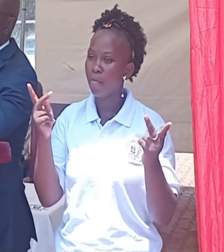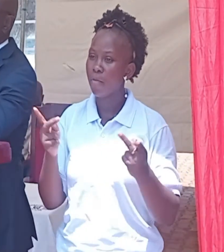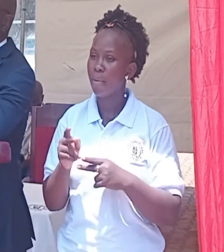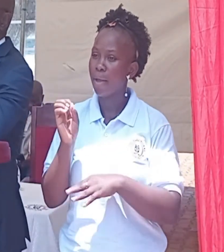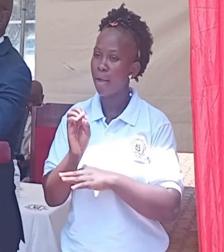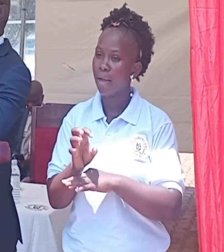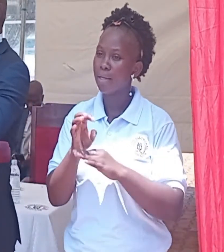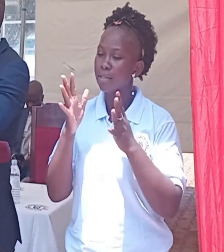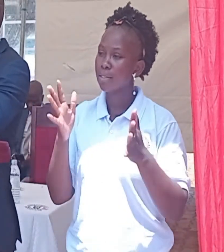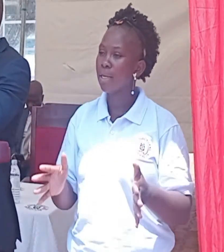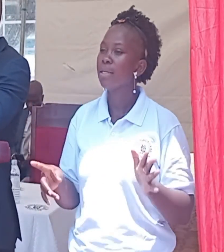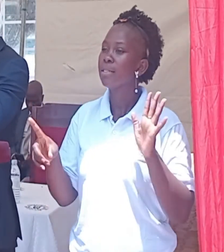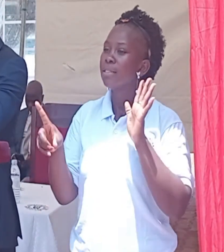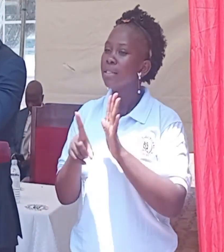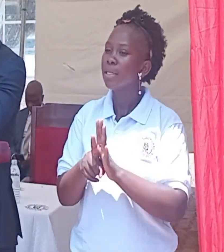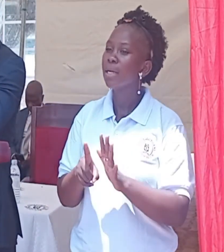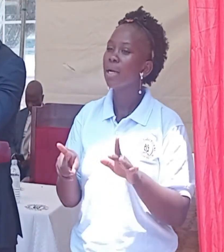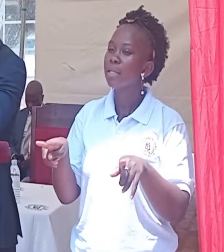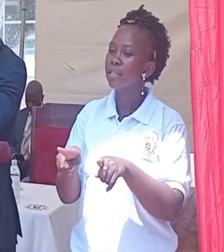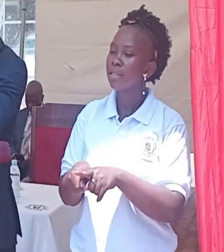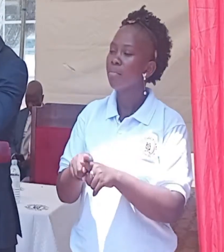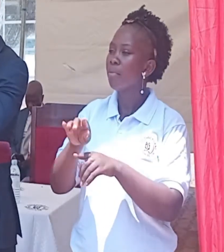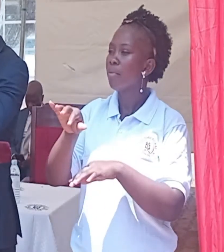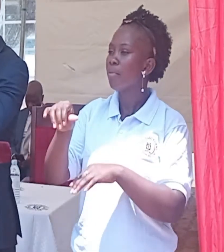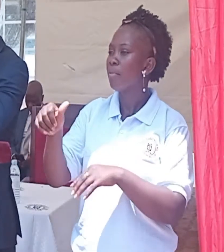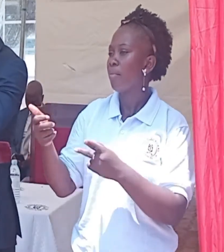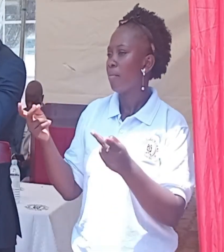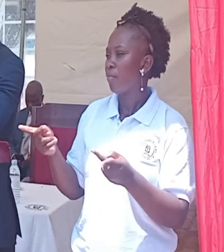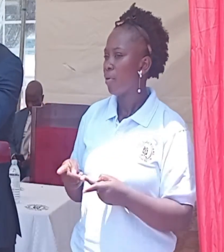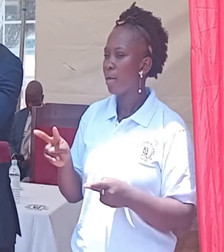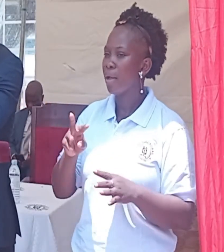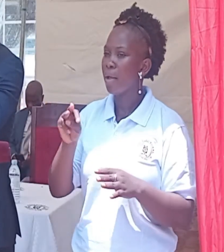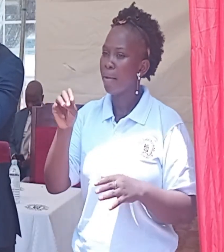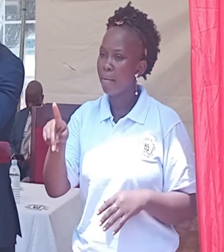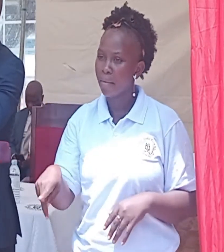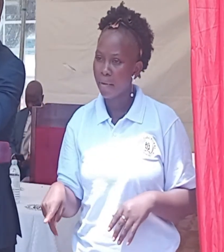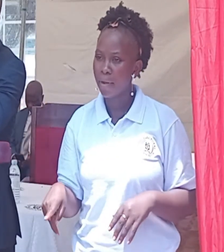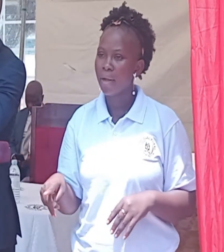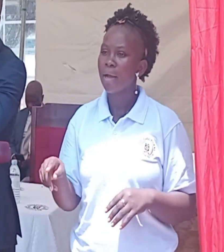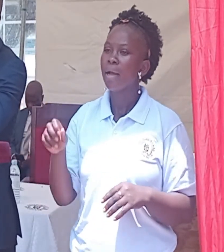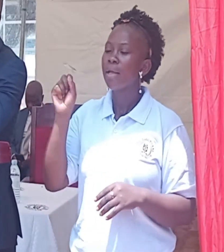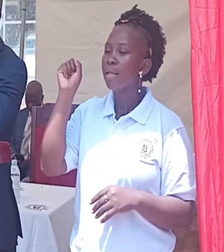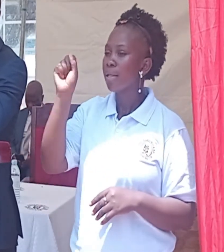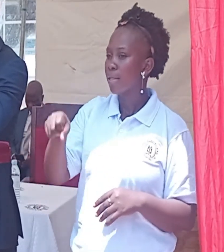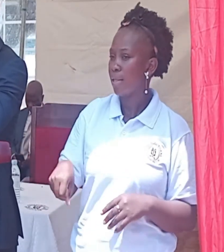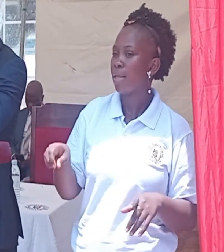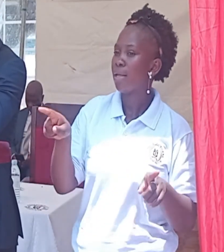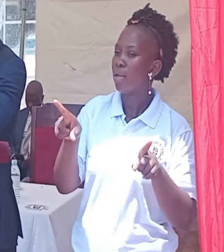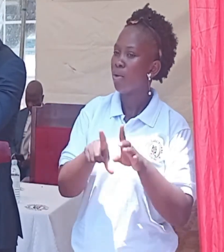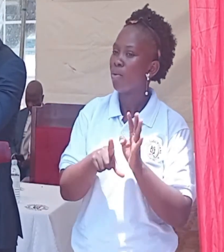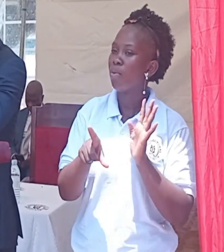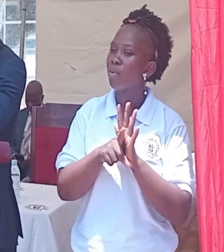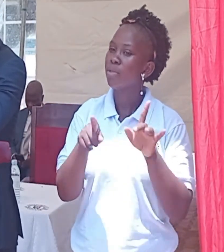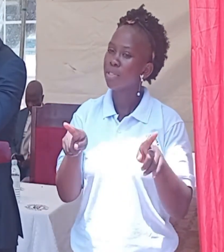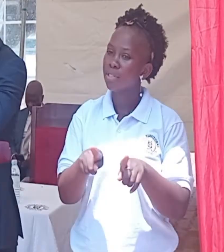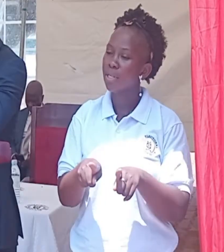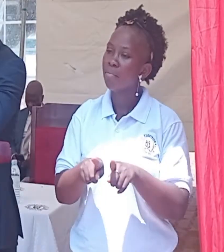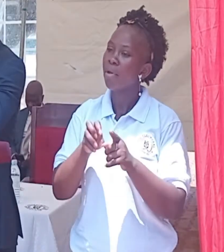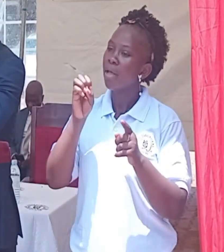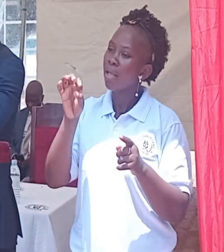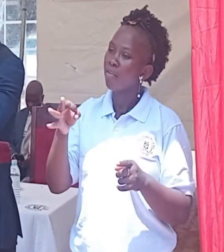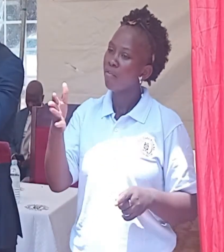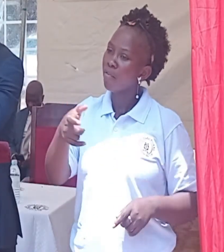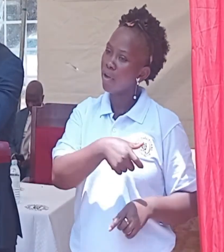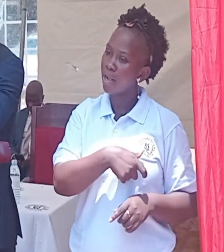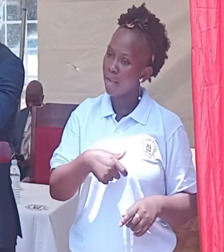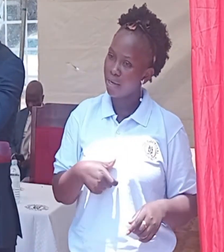councillors. Etteeka eryo likwata ne bifo birala ng'aba member of parliament ne puliyingi etteeka lye limu ligamba wabaawo